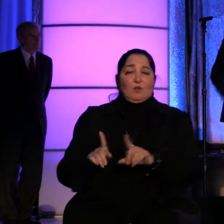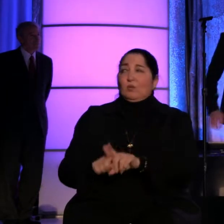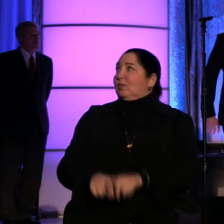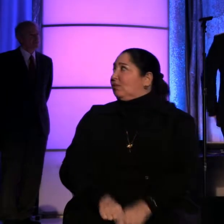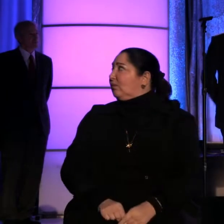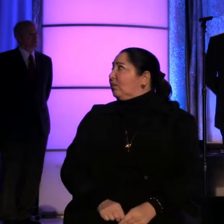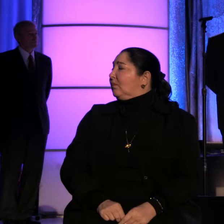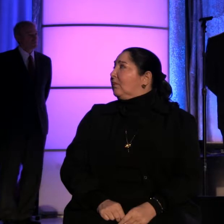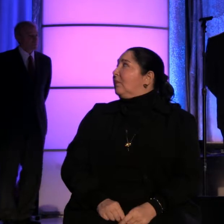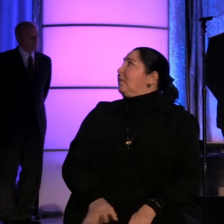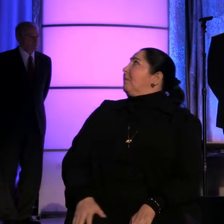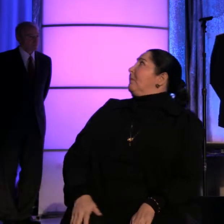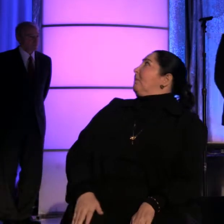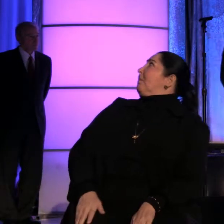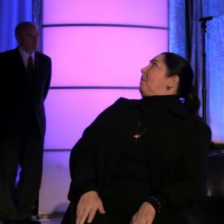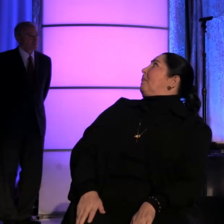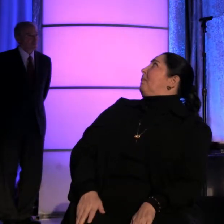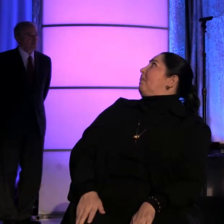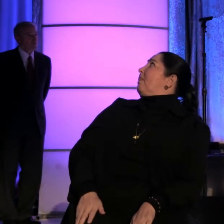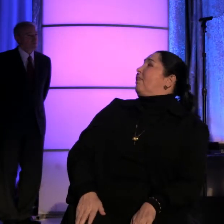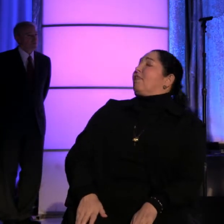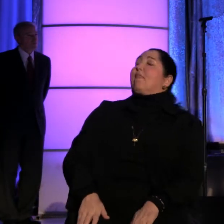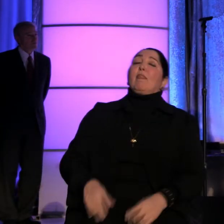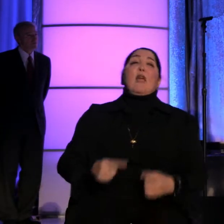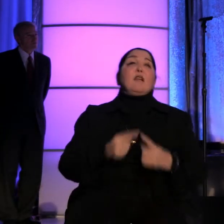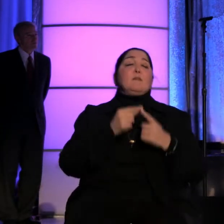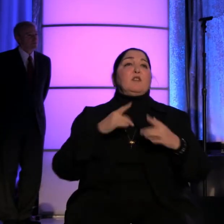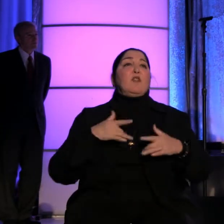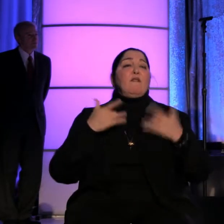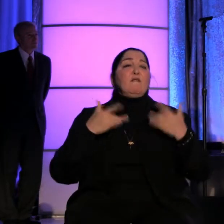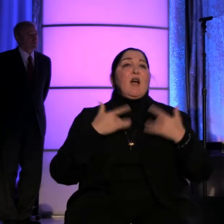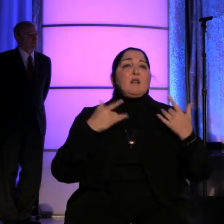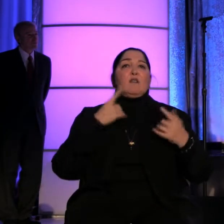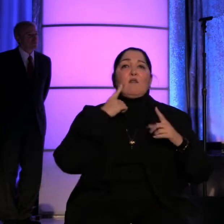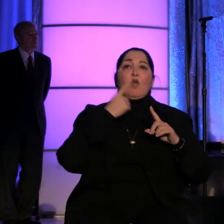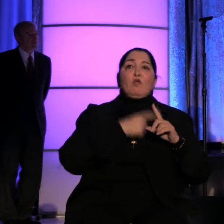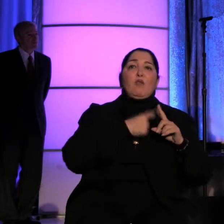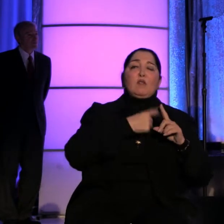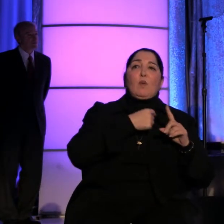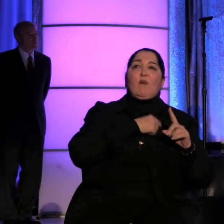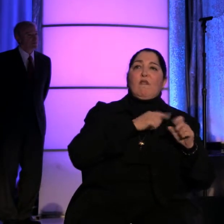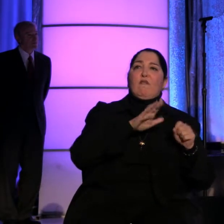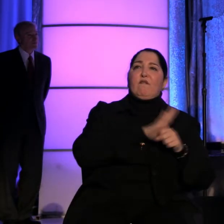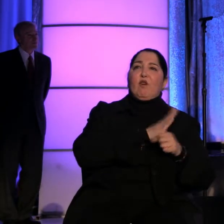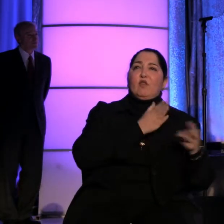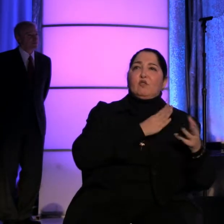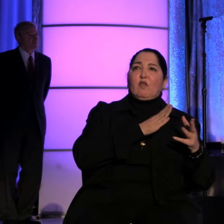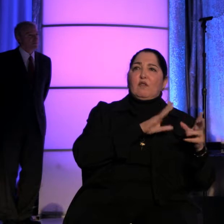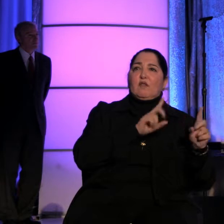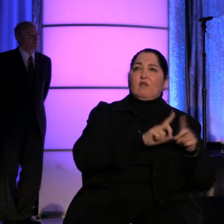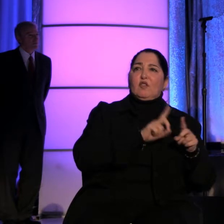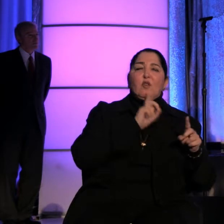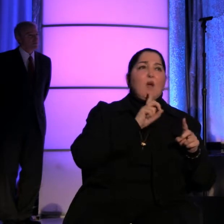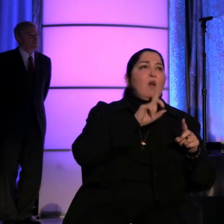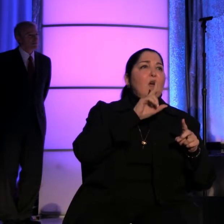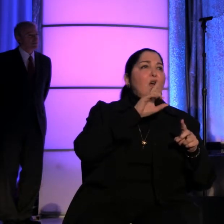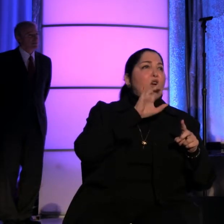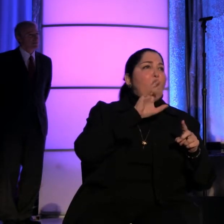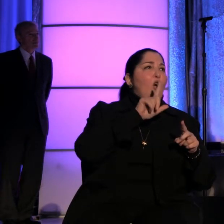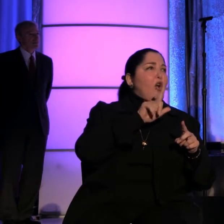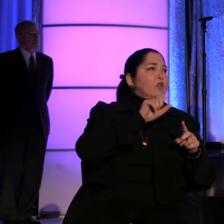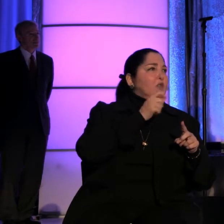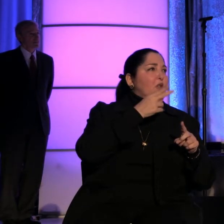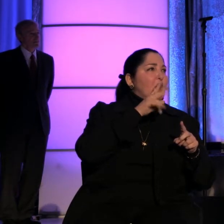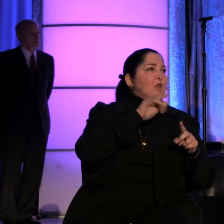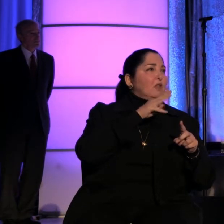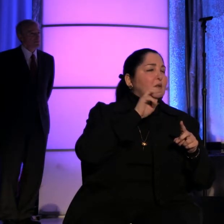please. On the special events and the rental side, we've got a full service division run by Carl Schlossman. We do